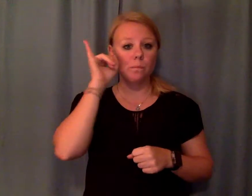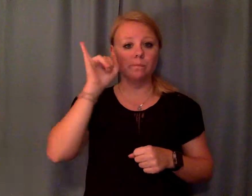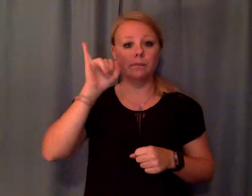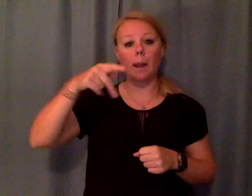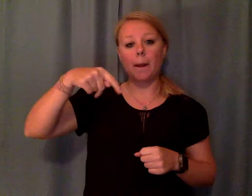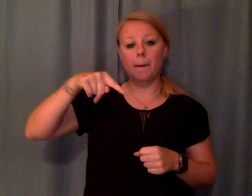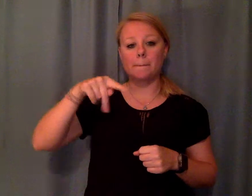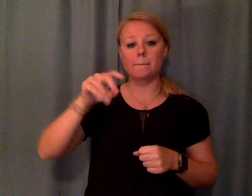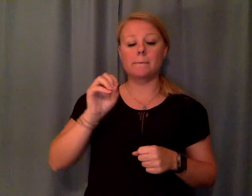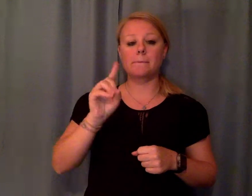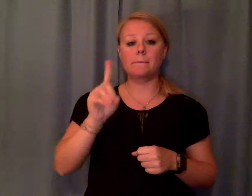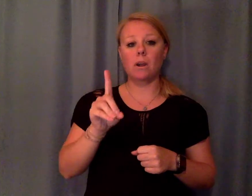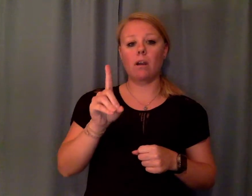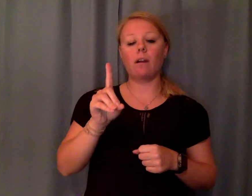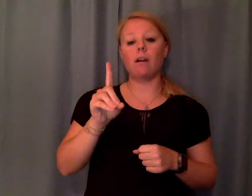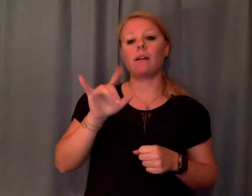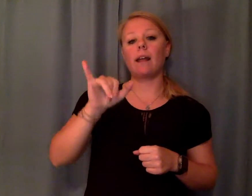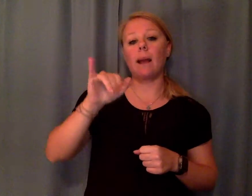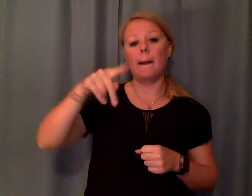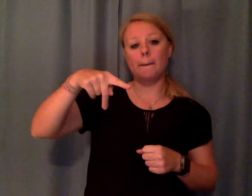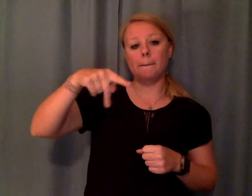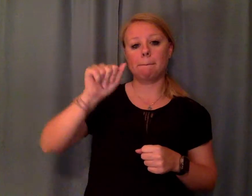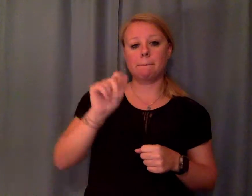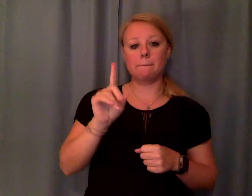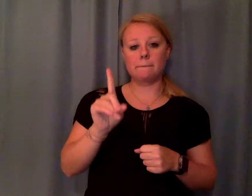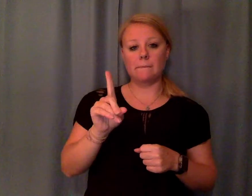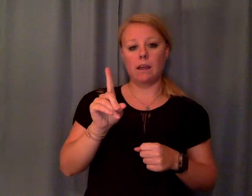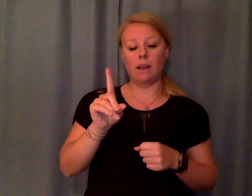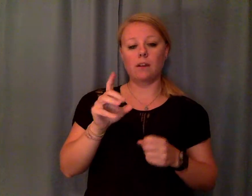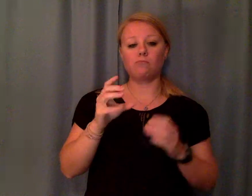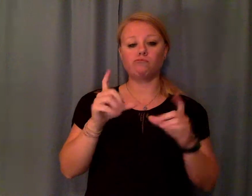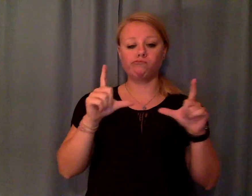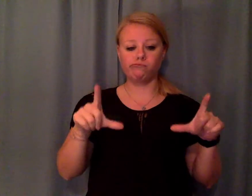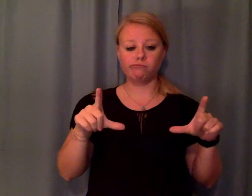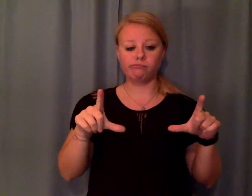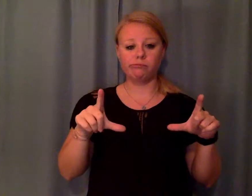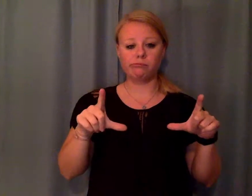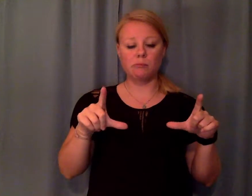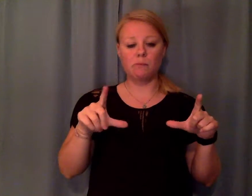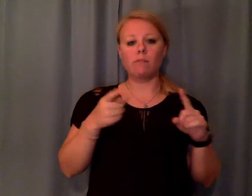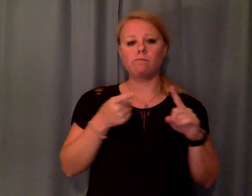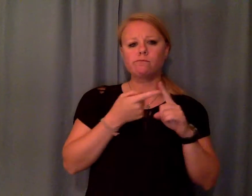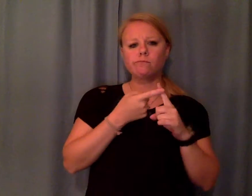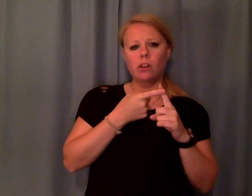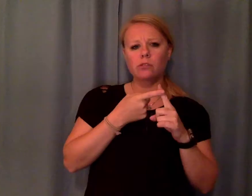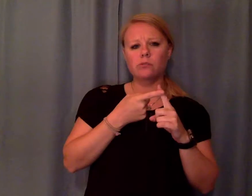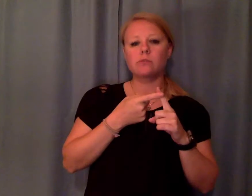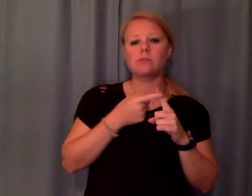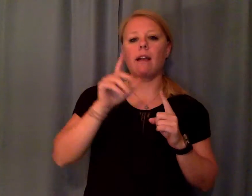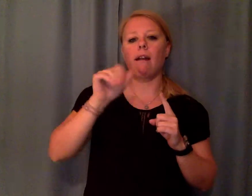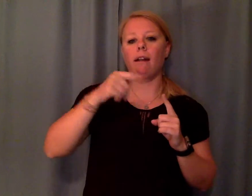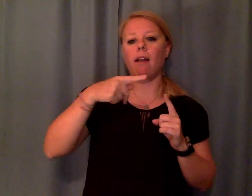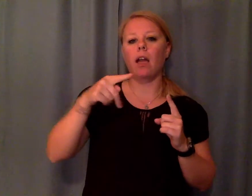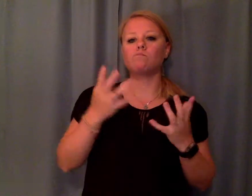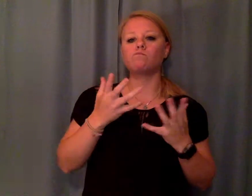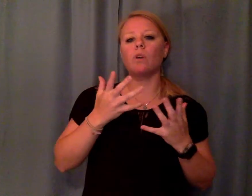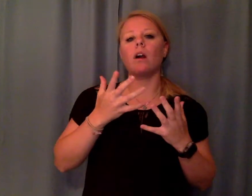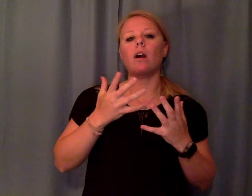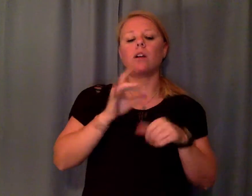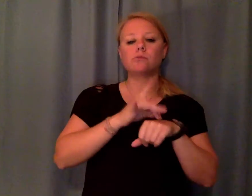today. My first app was a unique fortune teller called Earth Fortune that would display different colors of